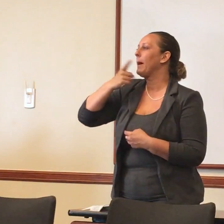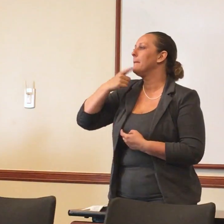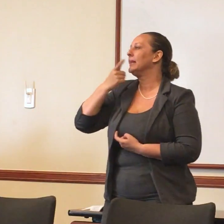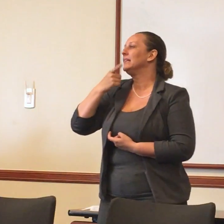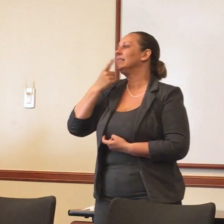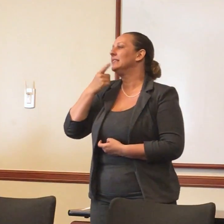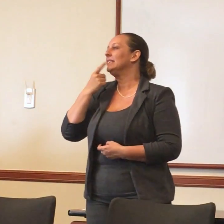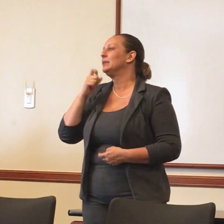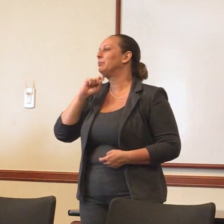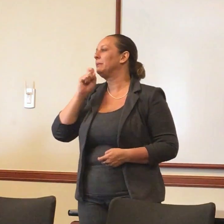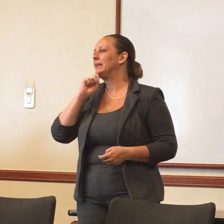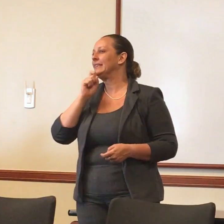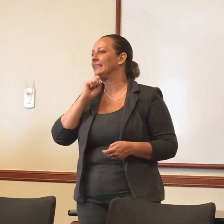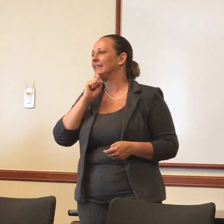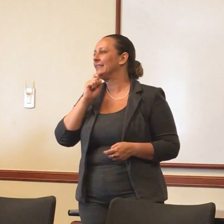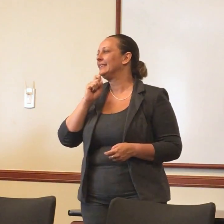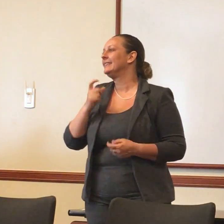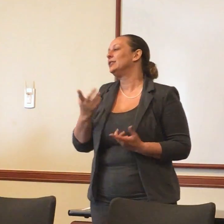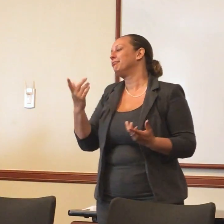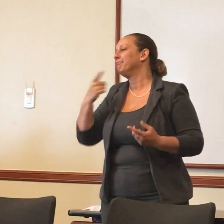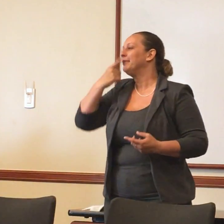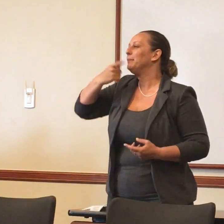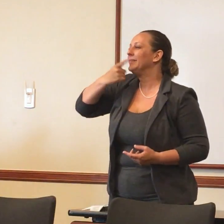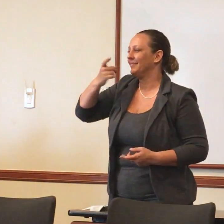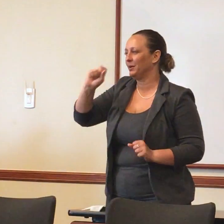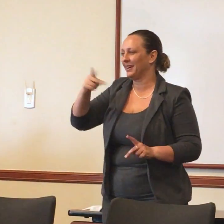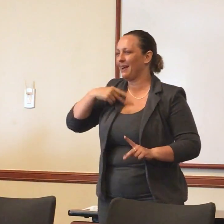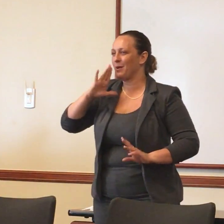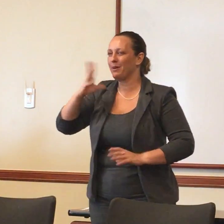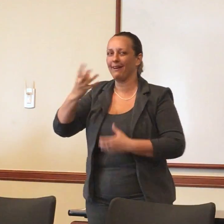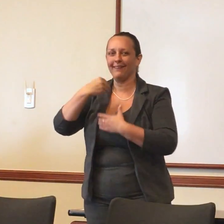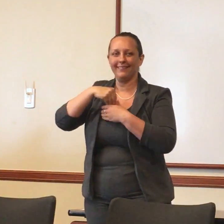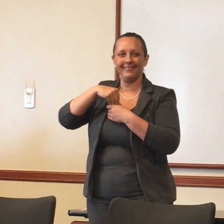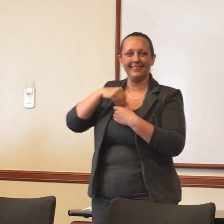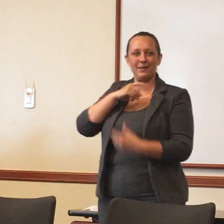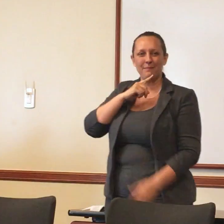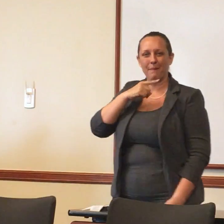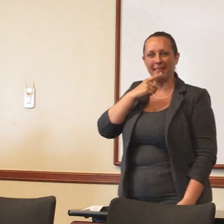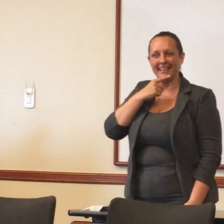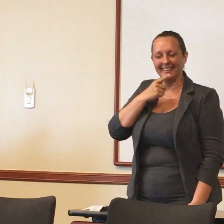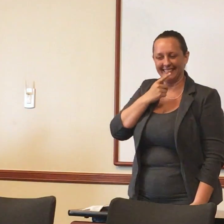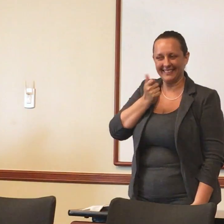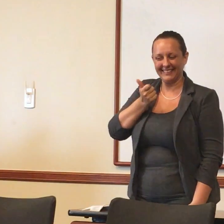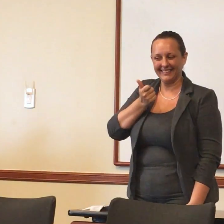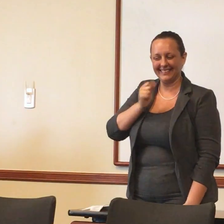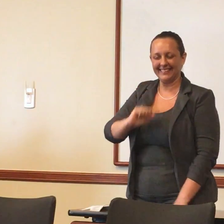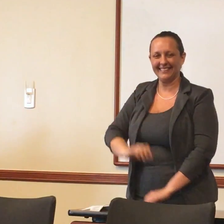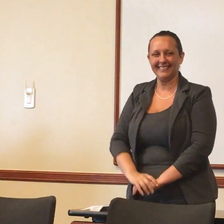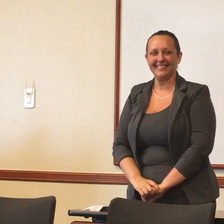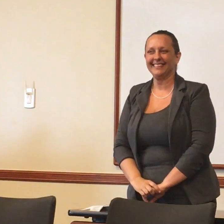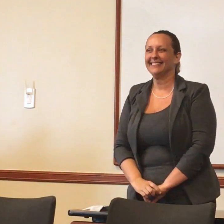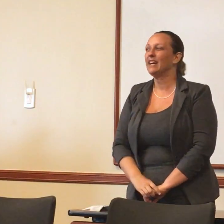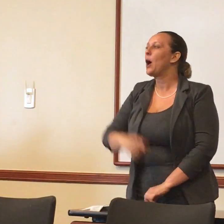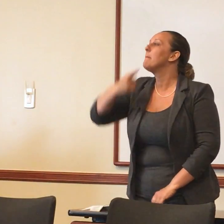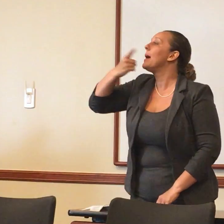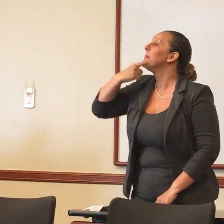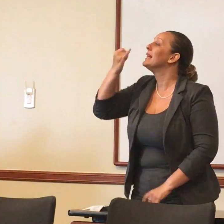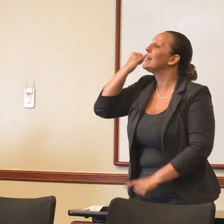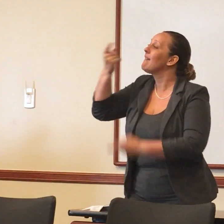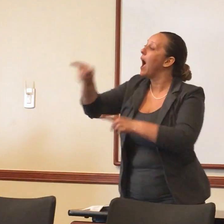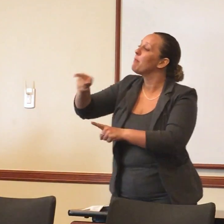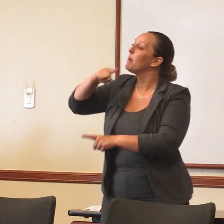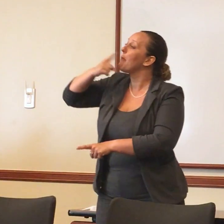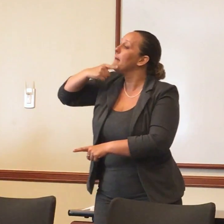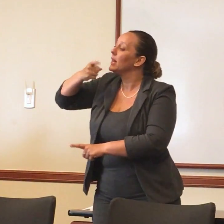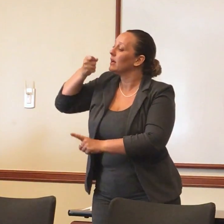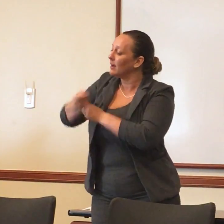sometimes. We just sign Publix this way. Publix, okay, I guess that's the interpreter said. And the